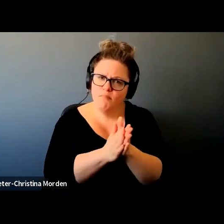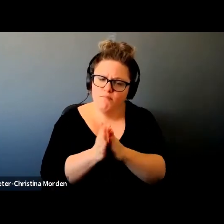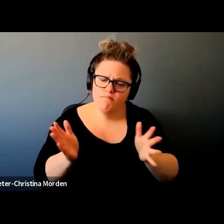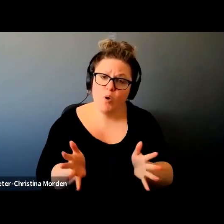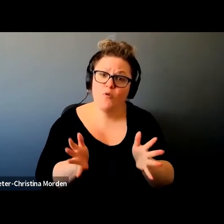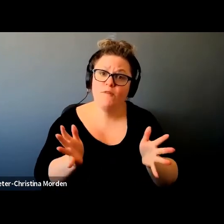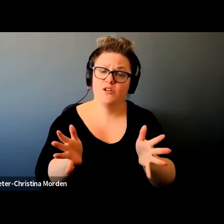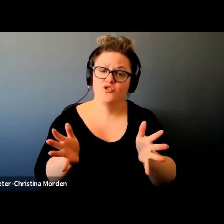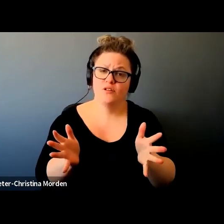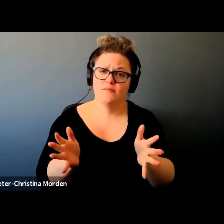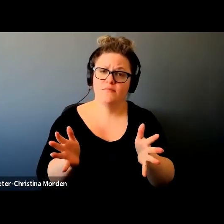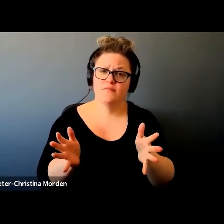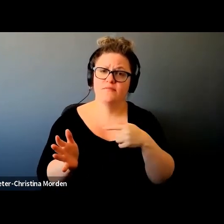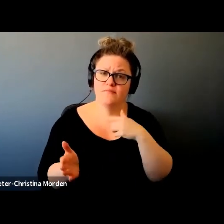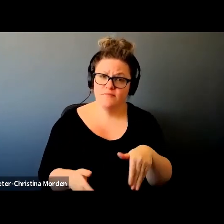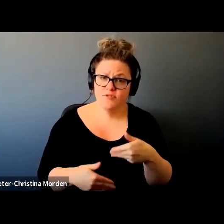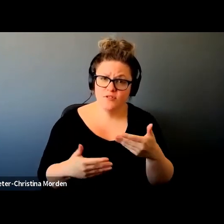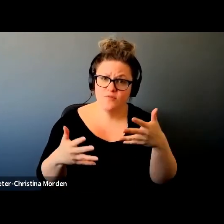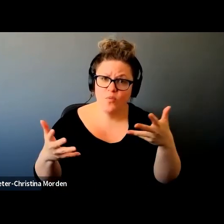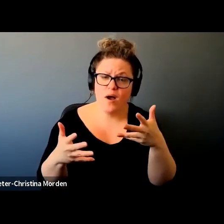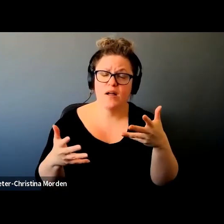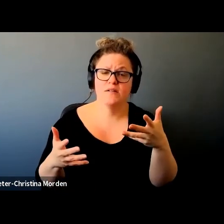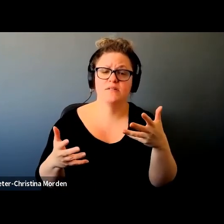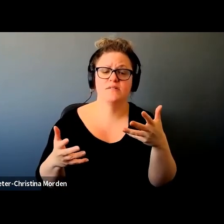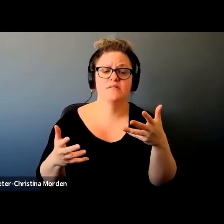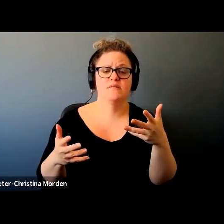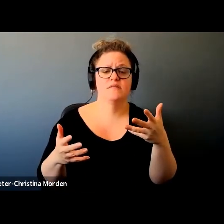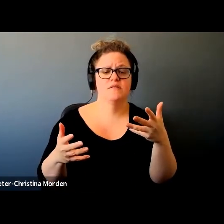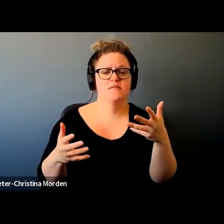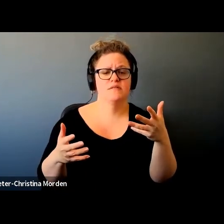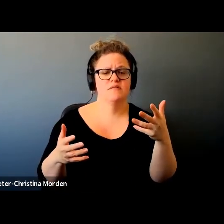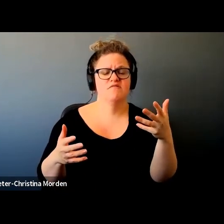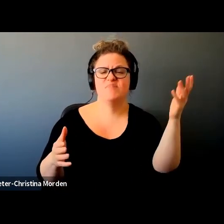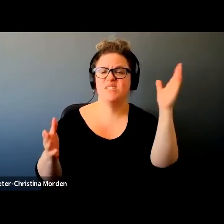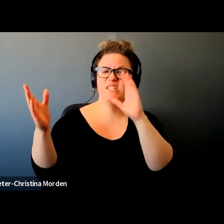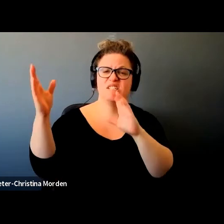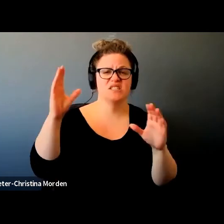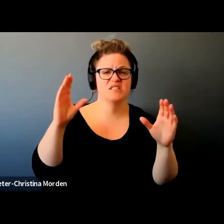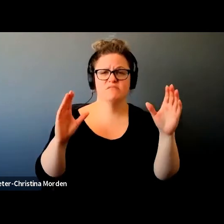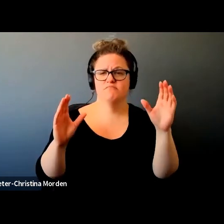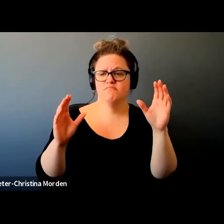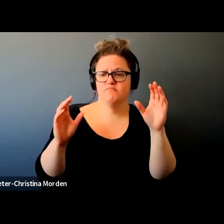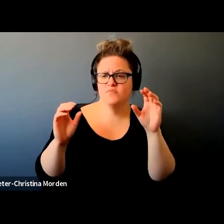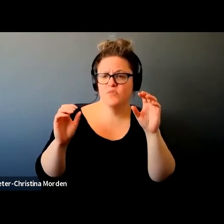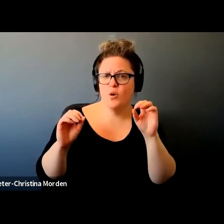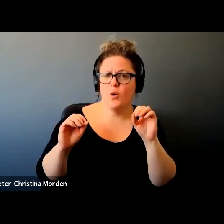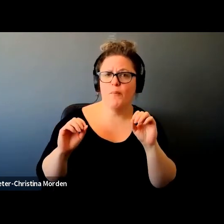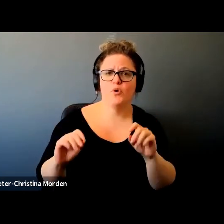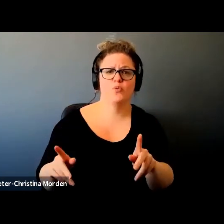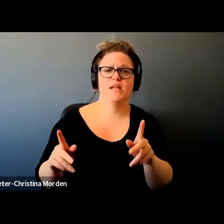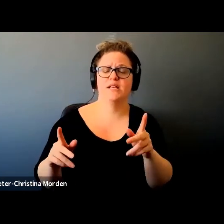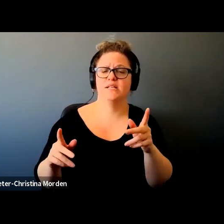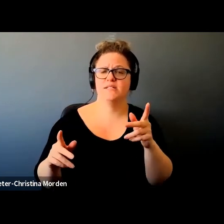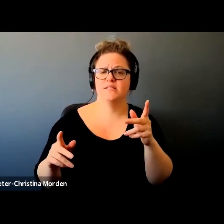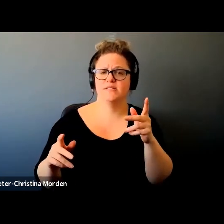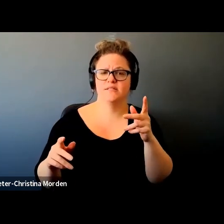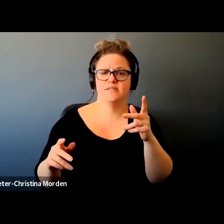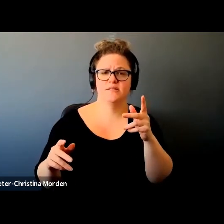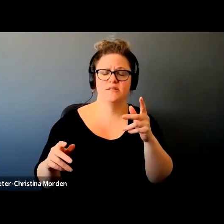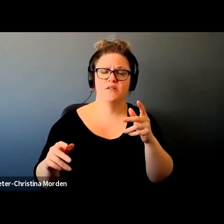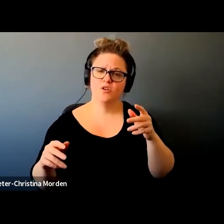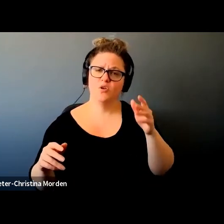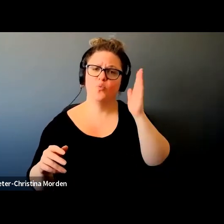is to look and constantly be seeking opportunities through calls for